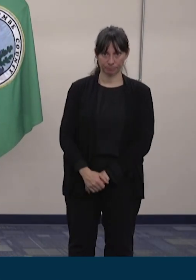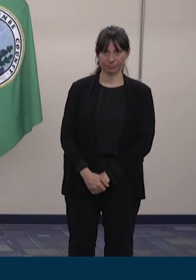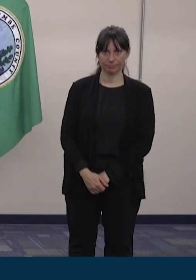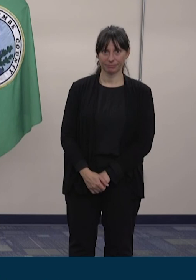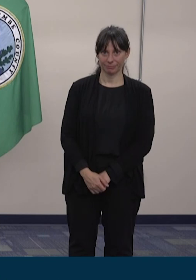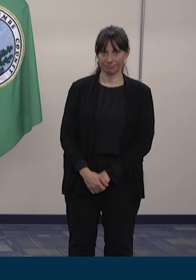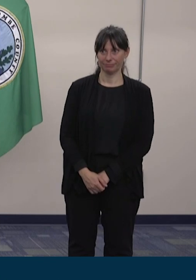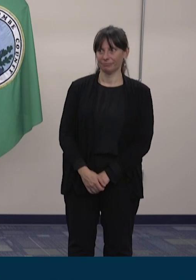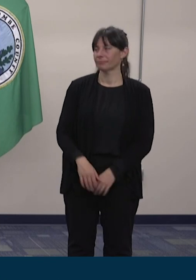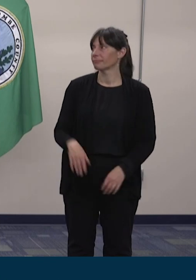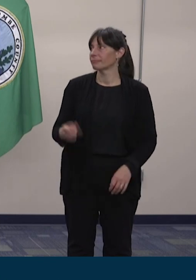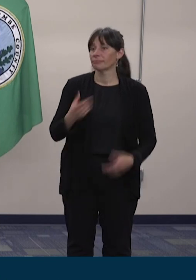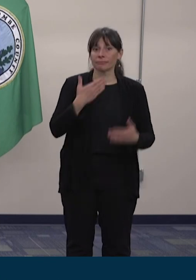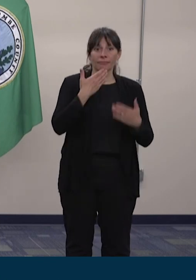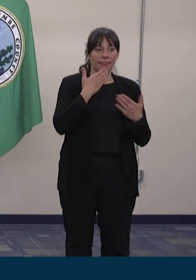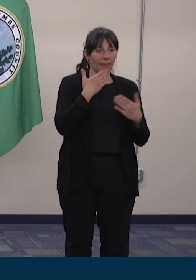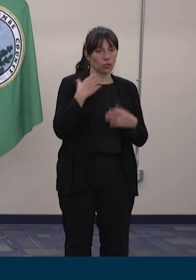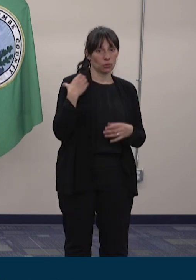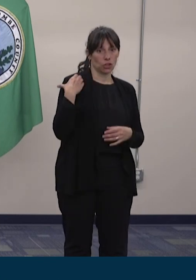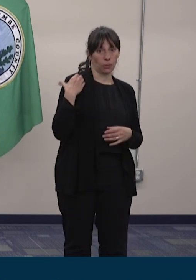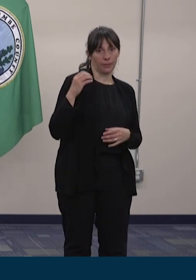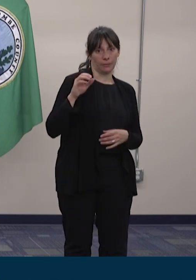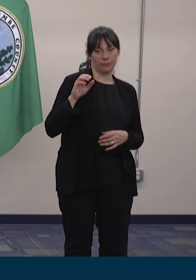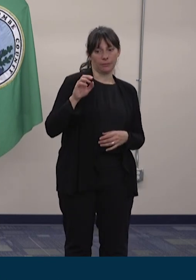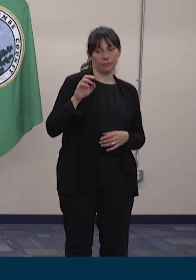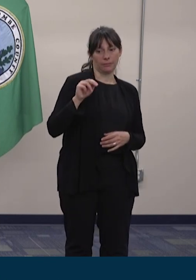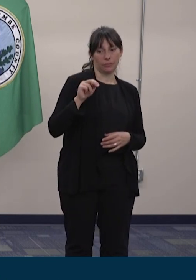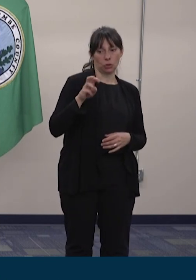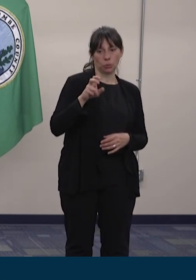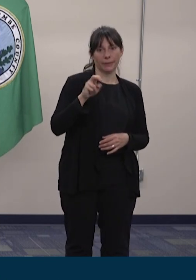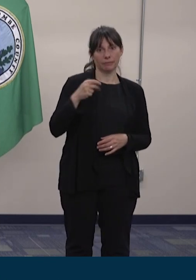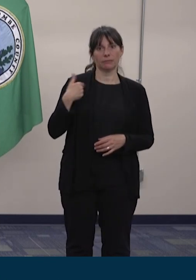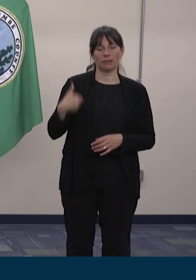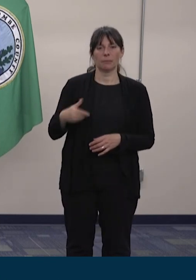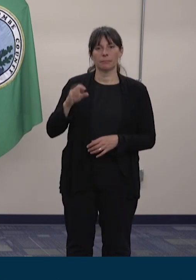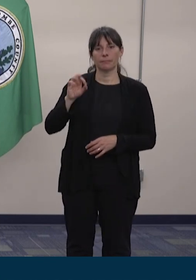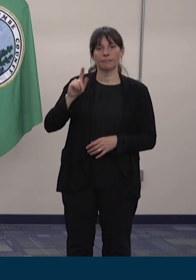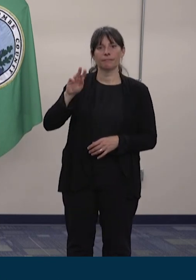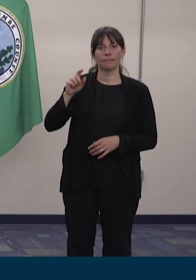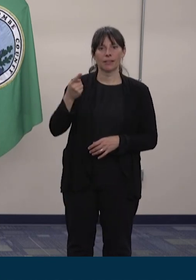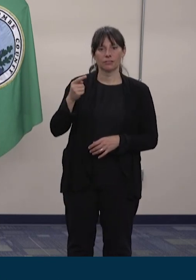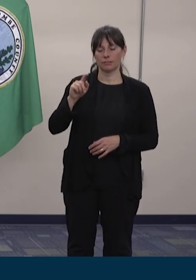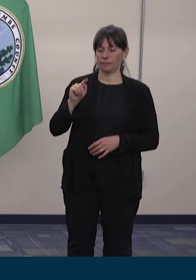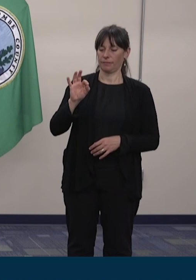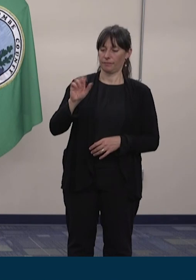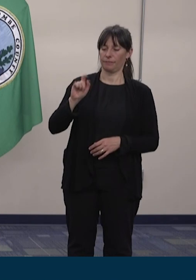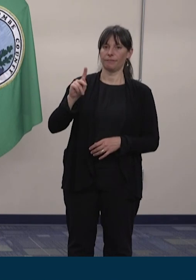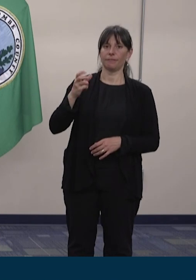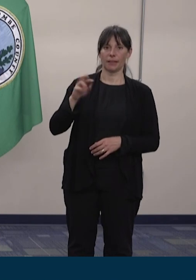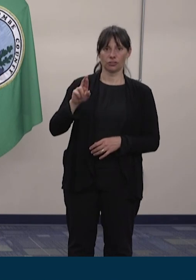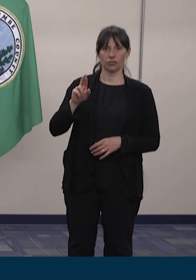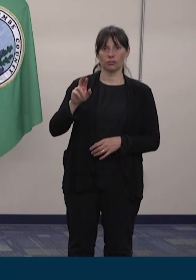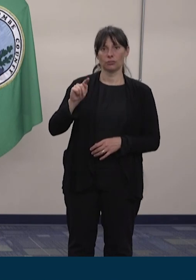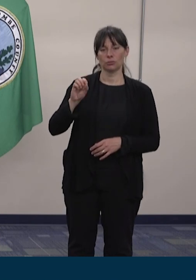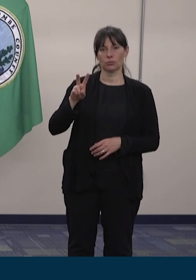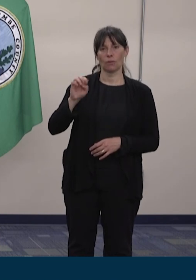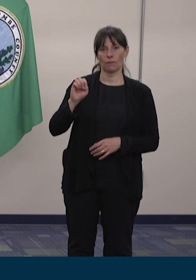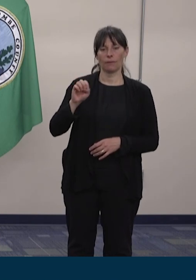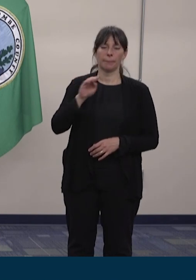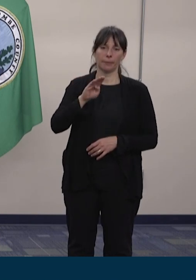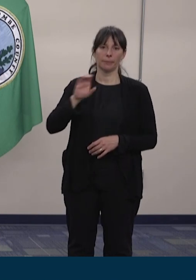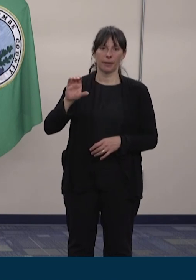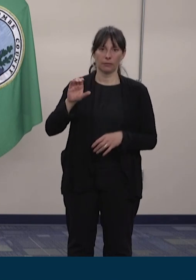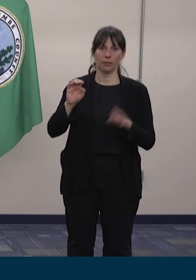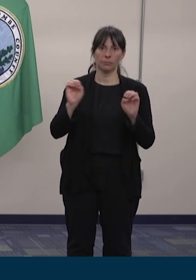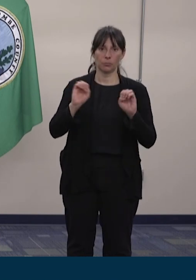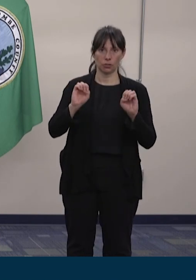Thank you, Chairman Gracias Newman, a and good afternoon. I'm Fletcher Tove, señor Buncombe Newman County y soy Fletcher Public Tove, Health director Emergency de preparación de Preparedness salud